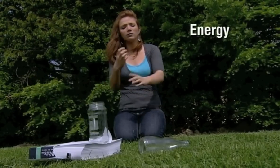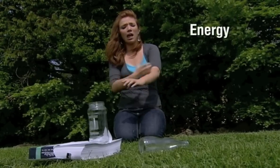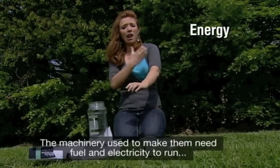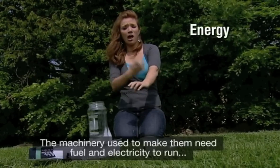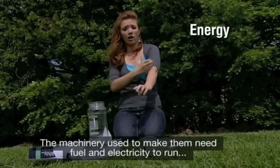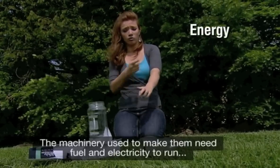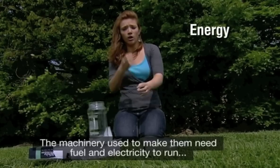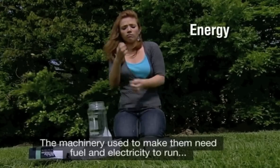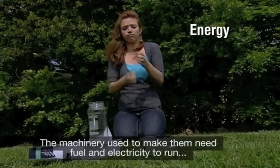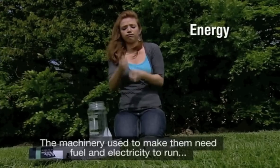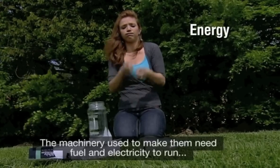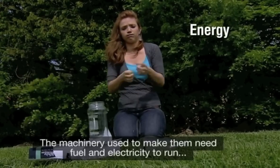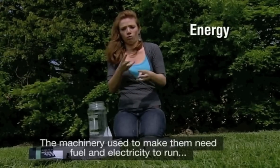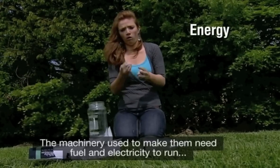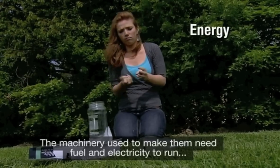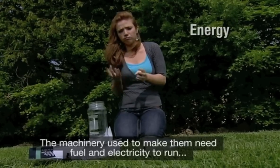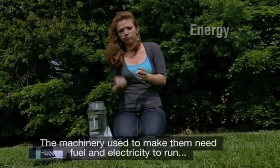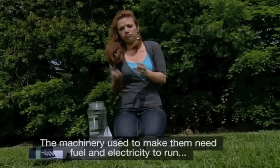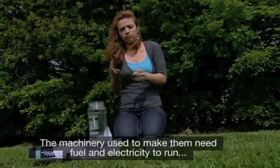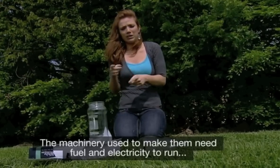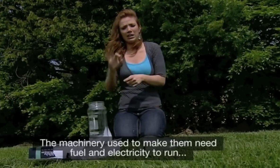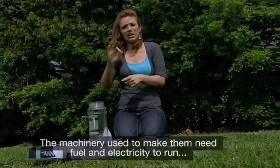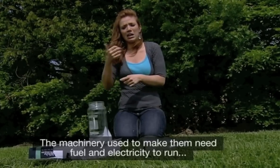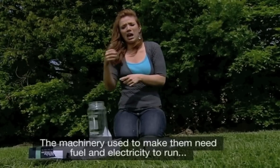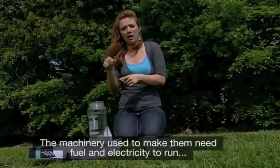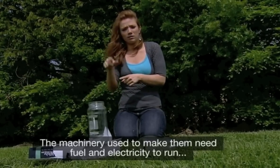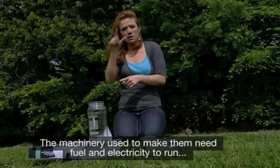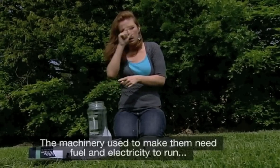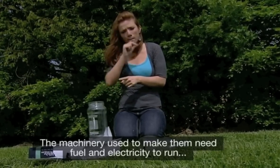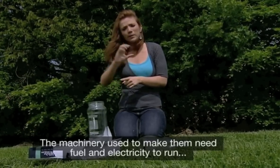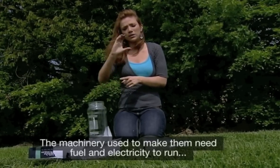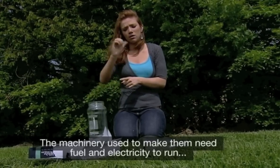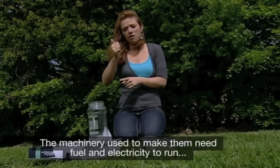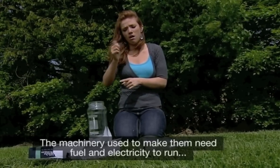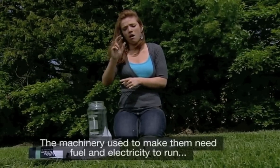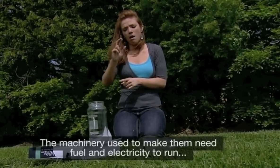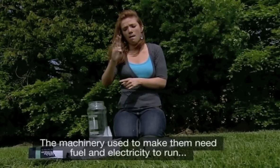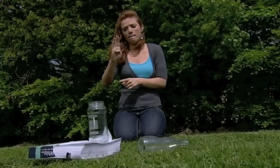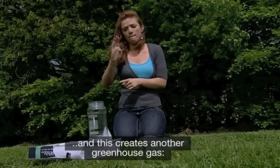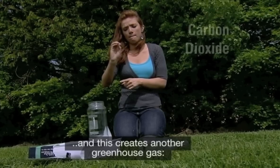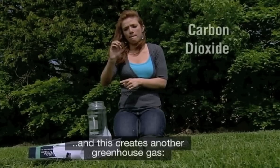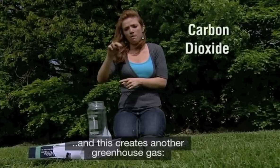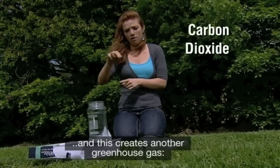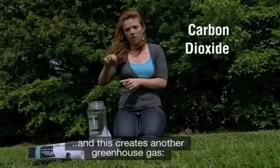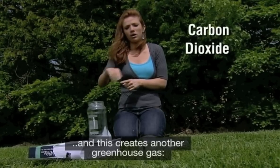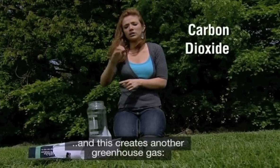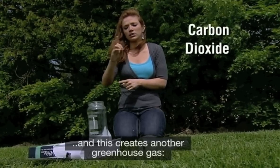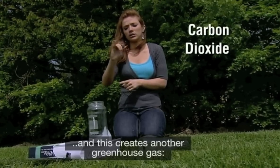The machinery used to make them need fuel and electricity to run. And this creates another greenhouse